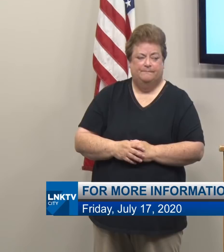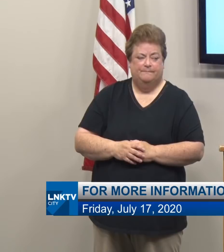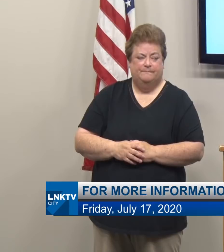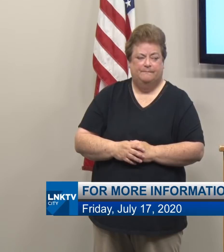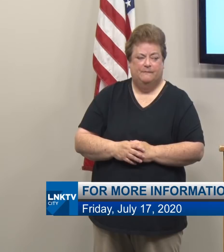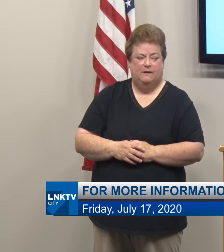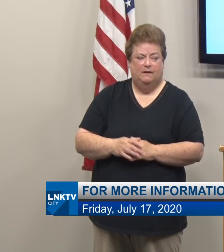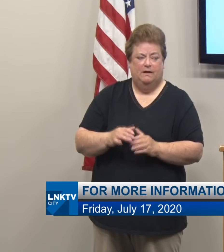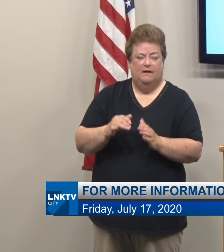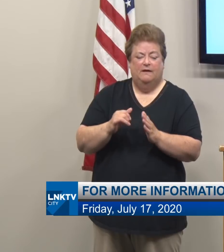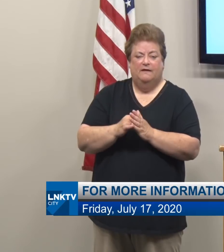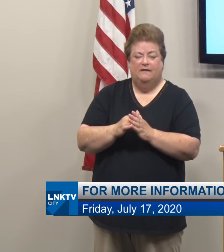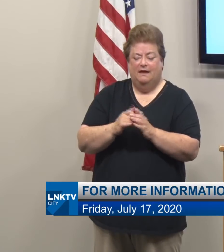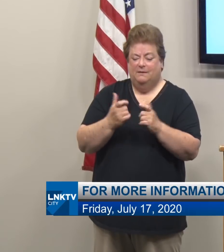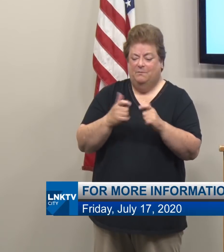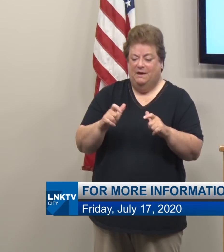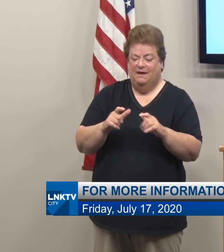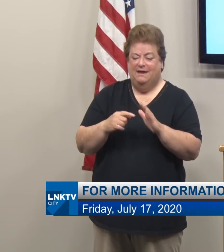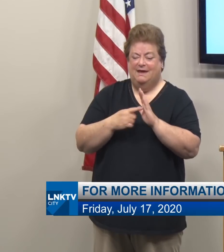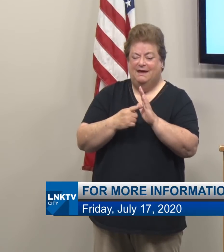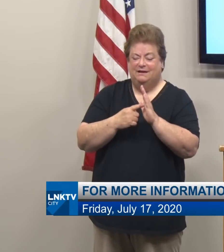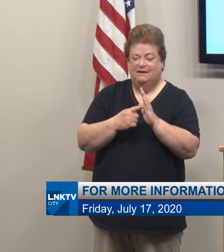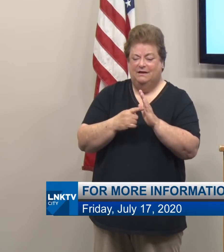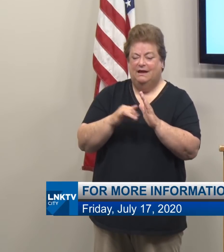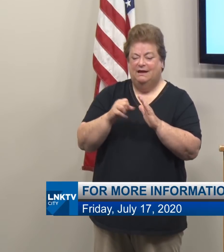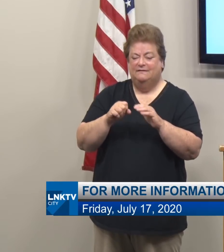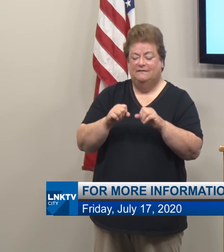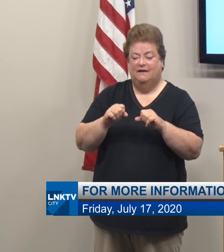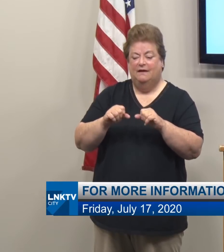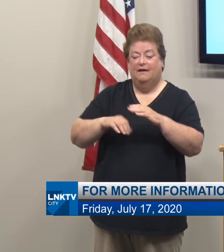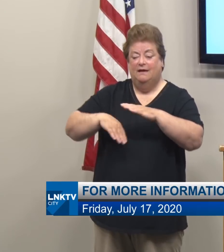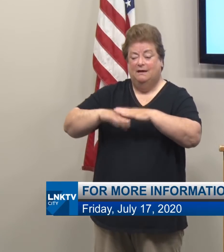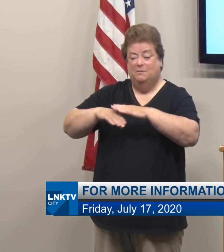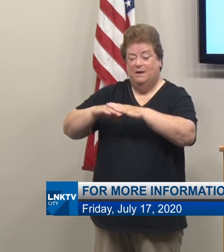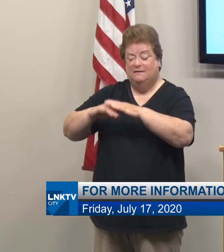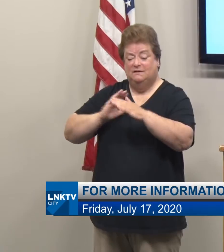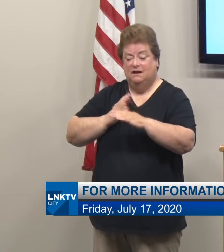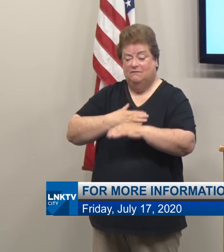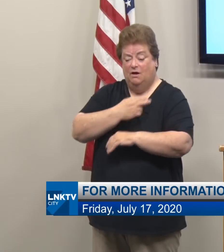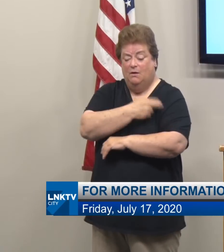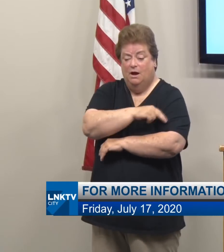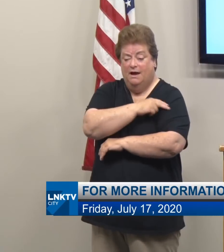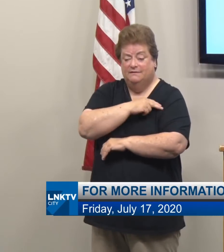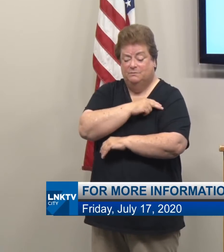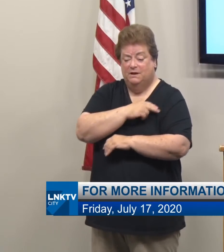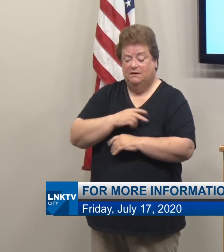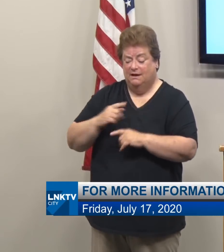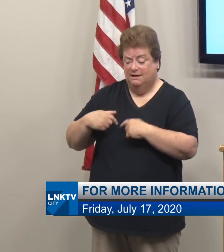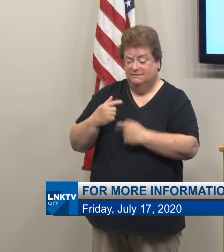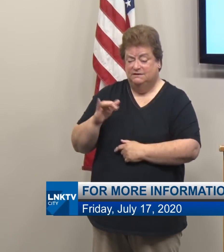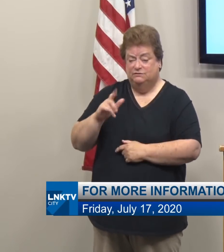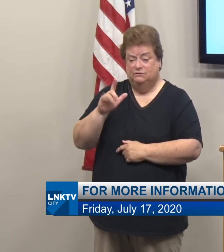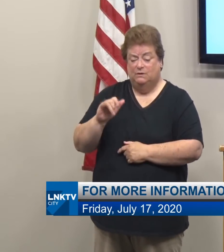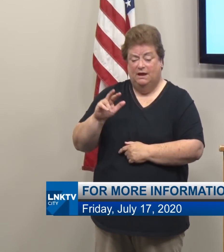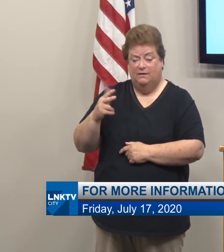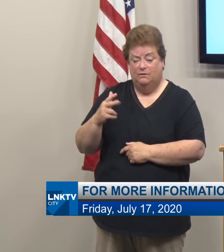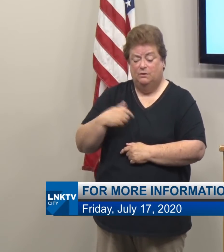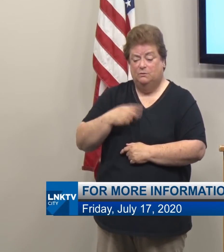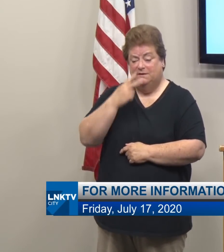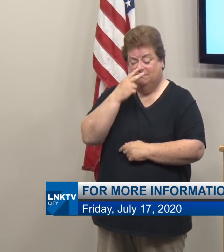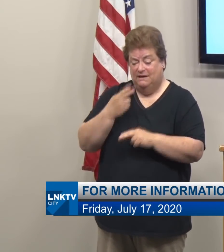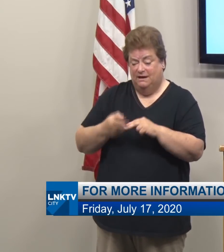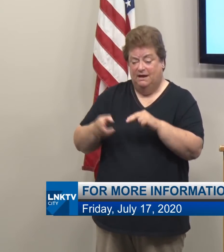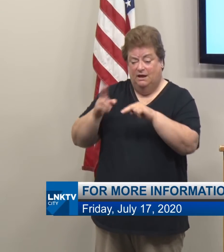Fifth major indicator we consider is the capacity of our hospitals and our entire healthcare system. Since July 3rd, we have seen